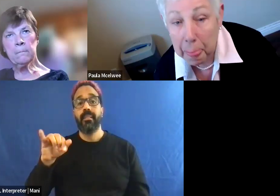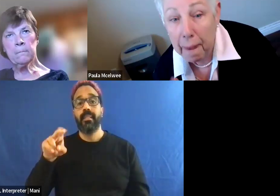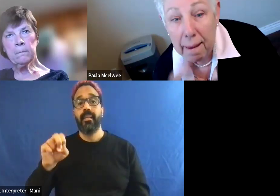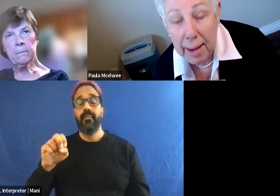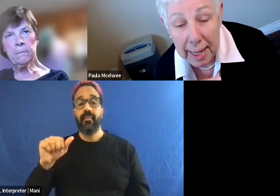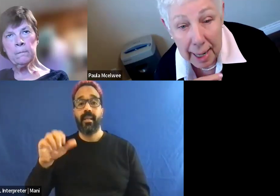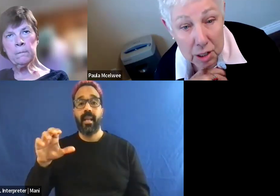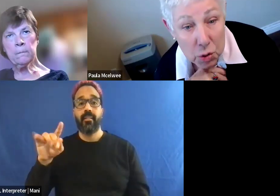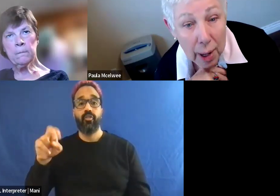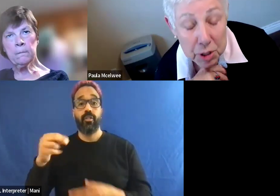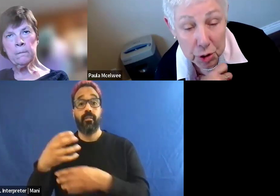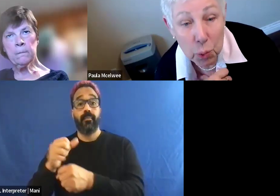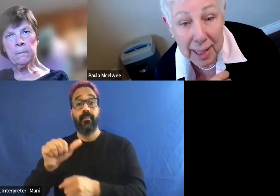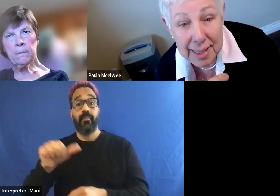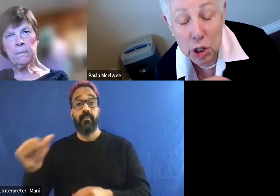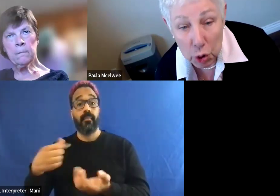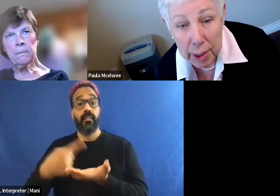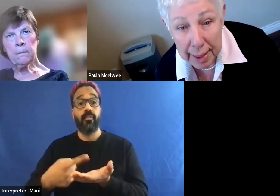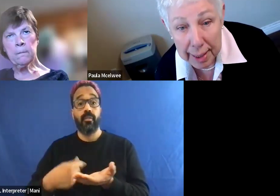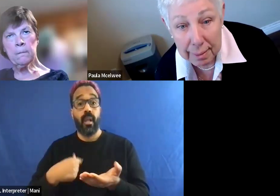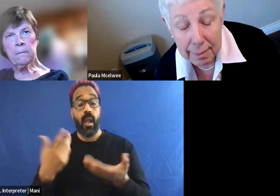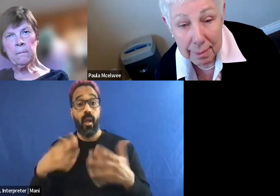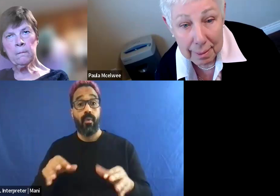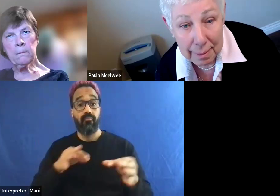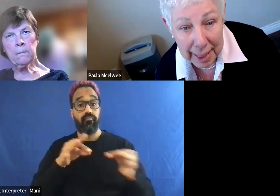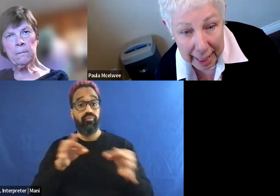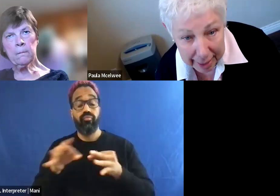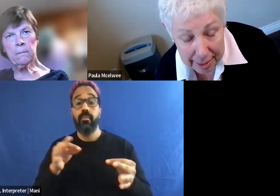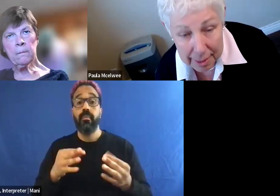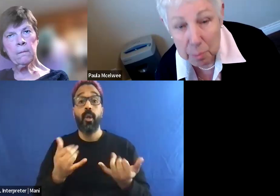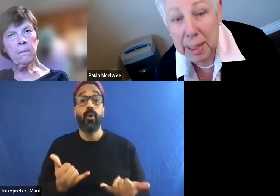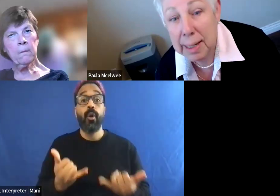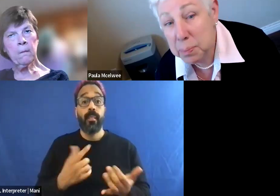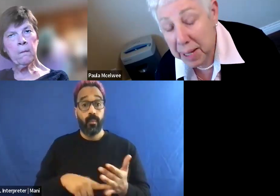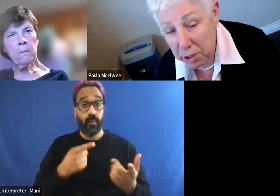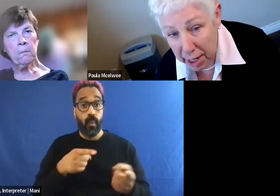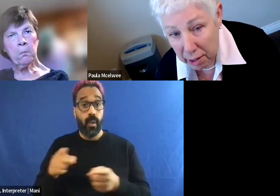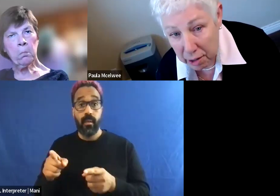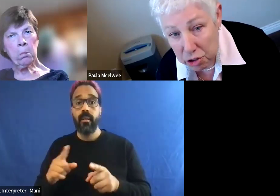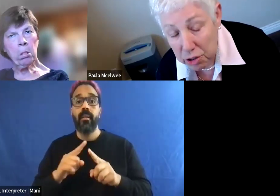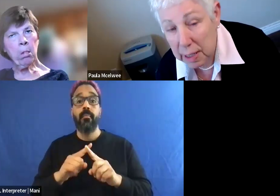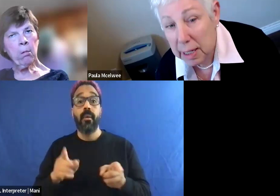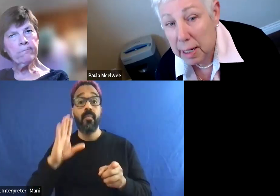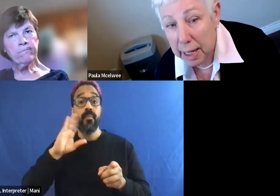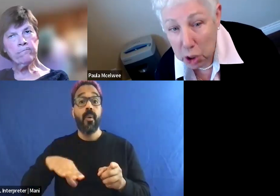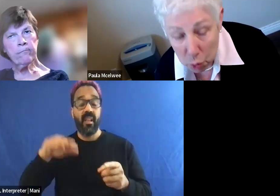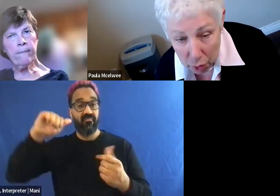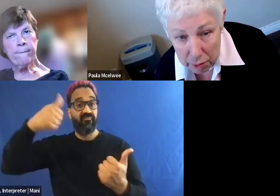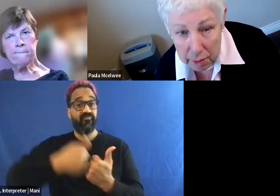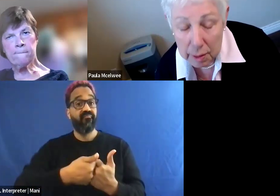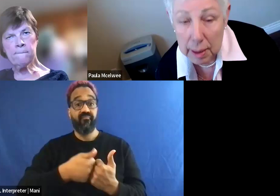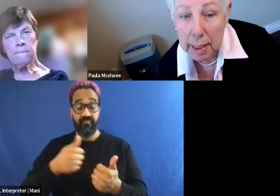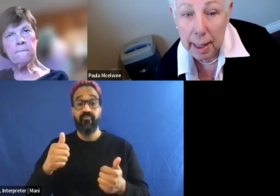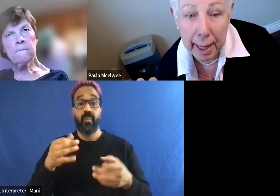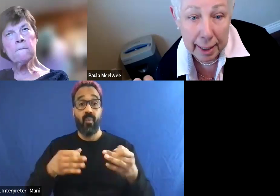discussion. And I described to you what is currently the case, but it is being challenged in